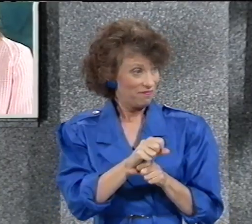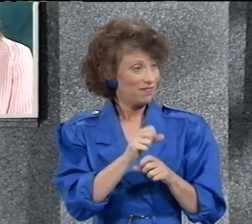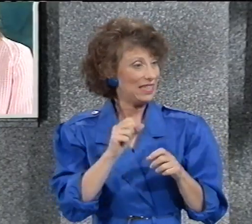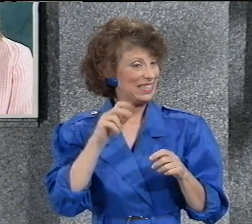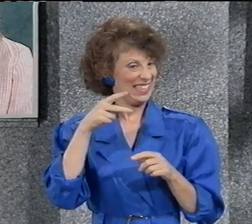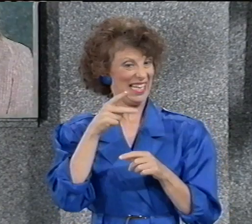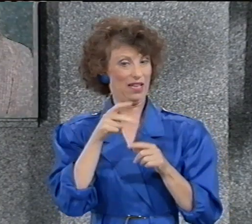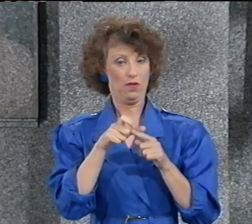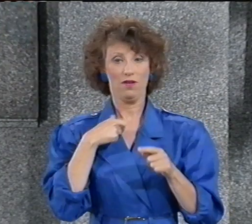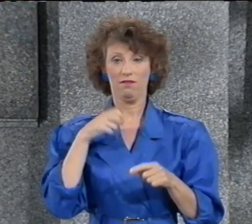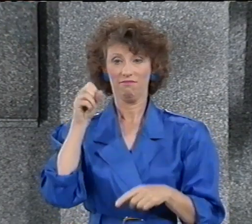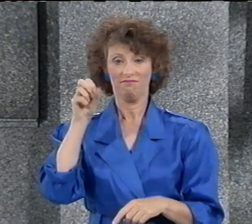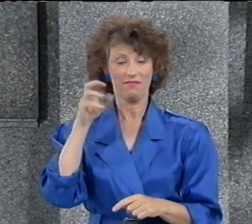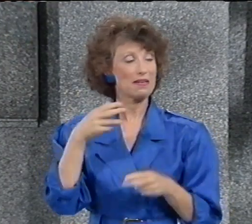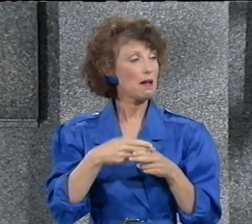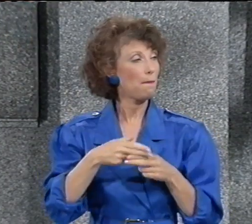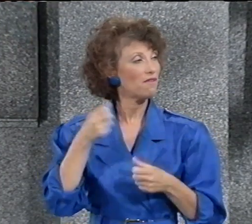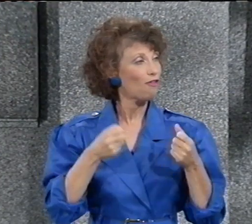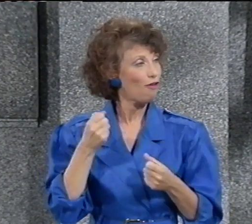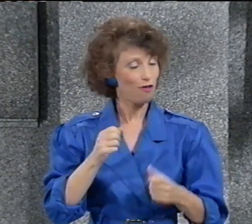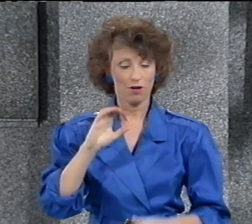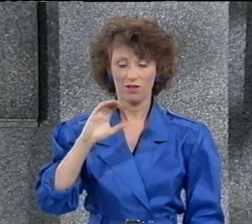Did you notice the CH combination